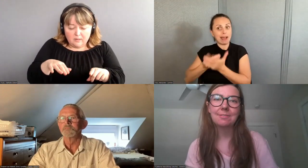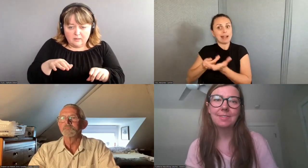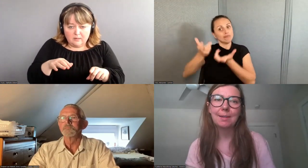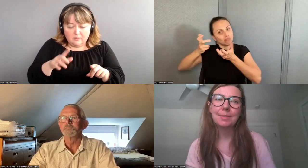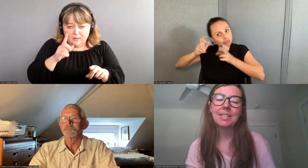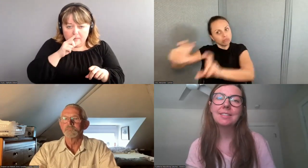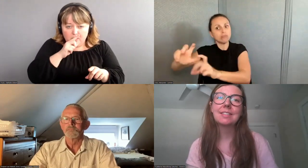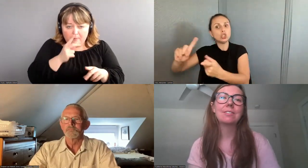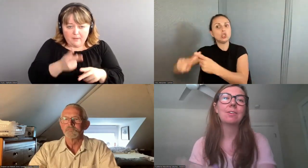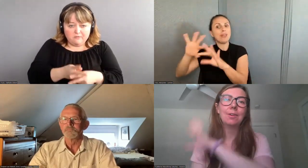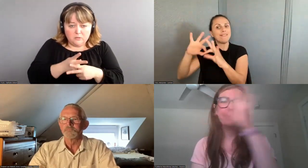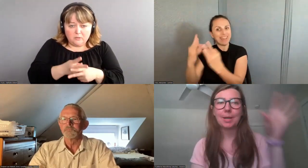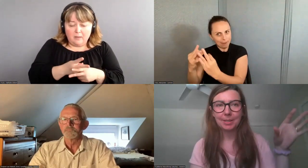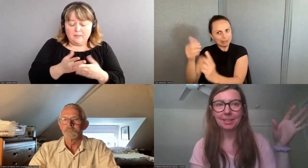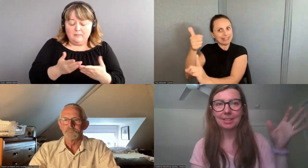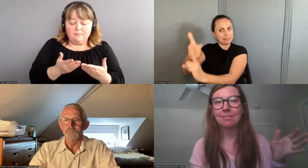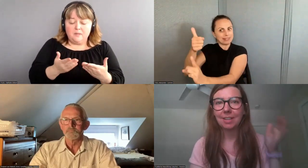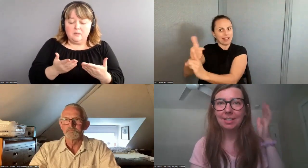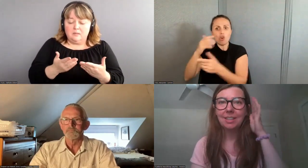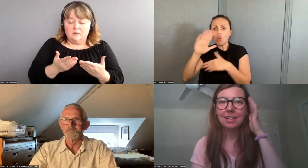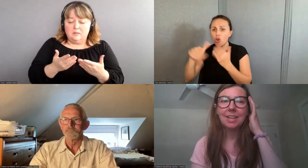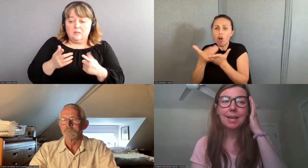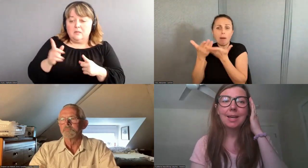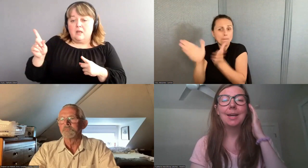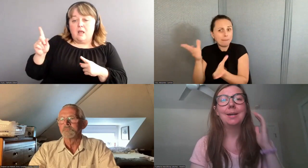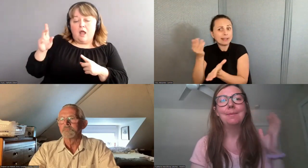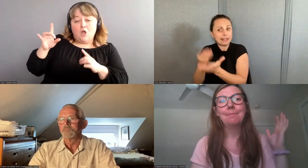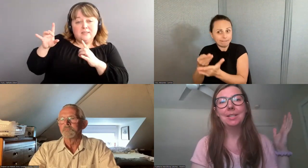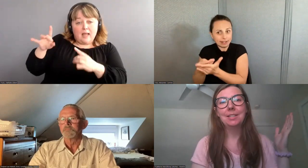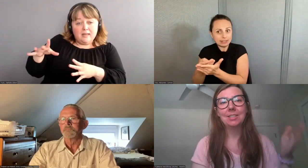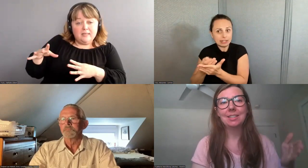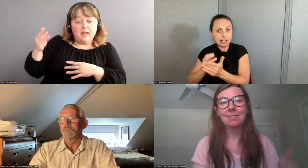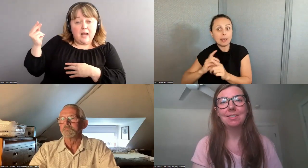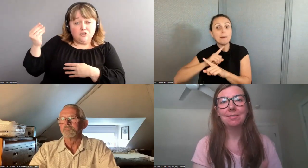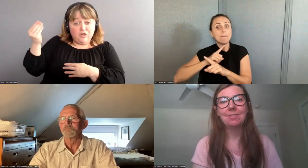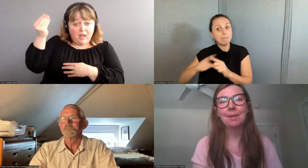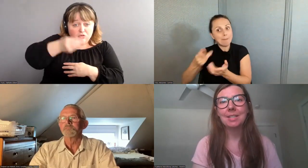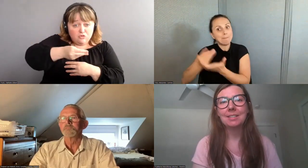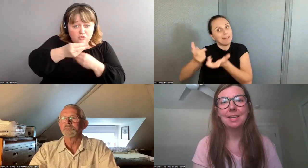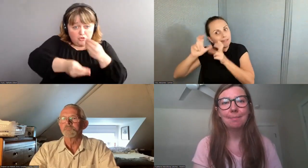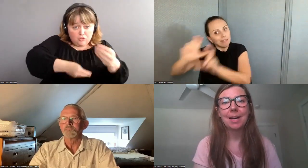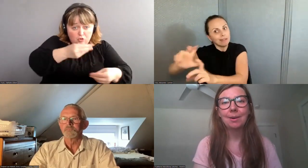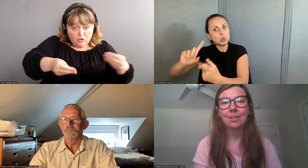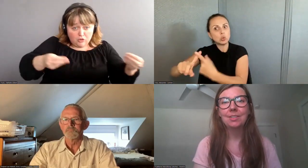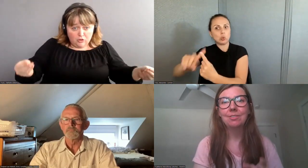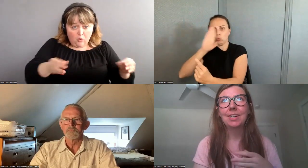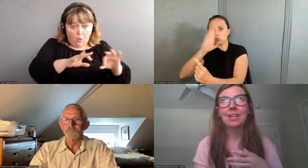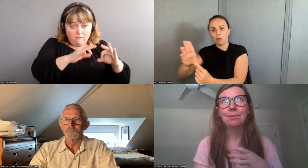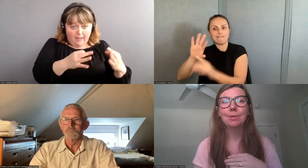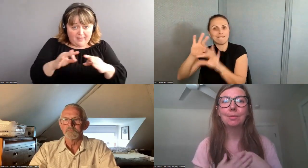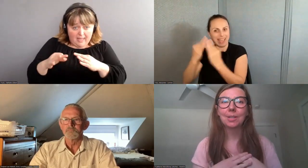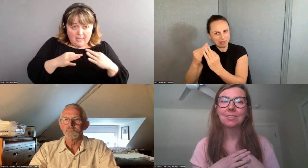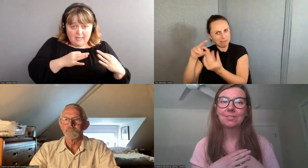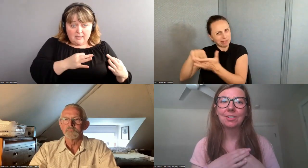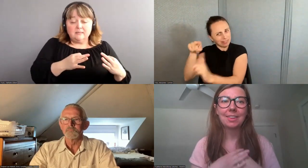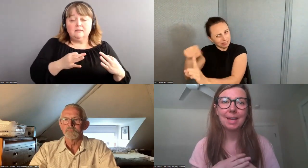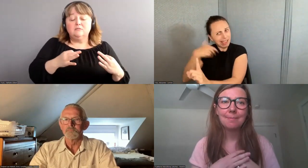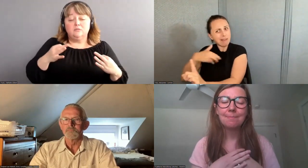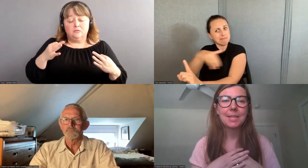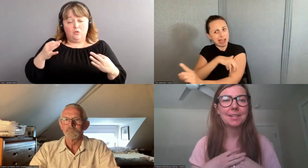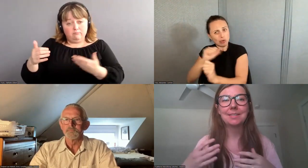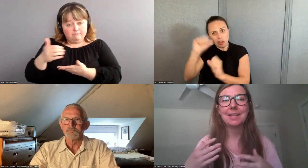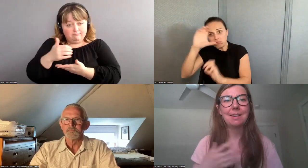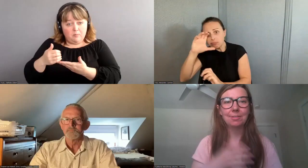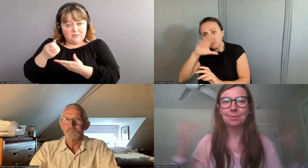hands of families. It's all publicly funded, but it just gives the families that power to find what works for